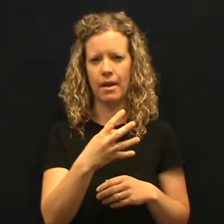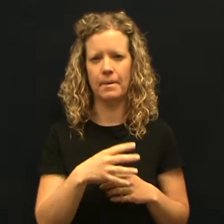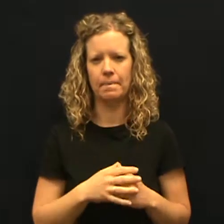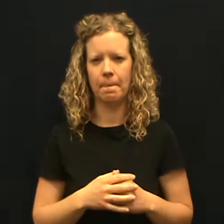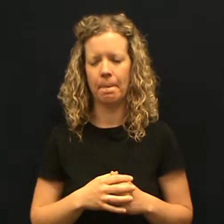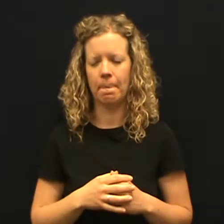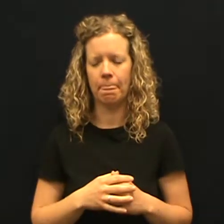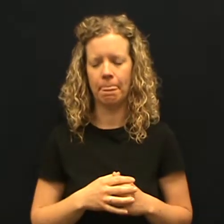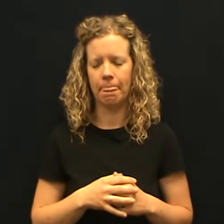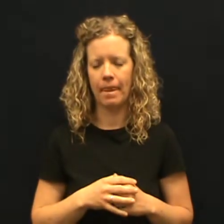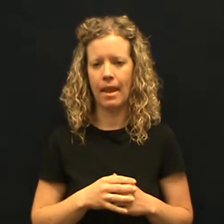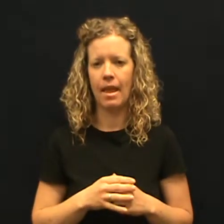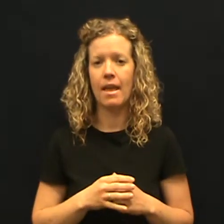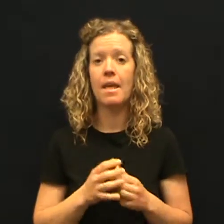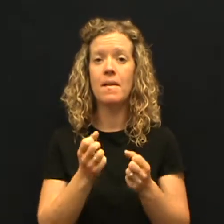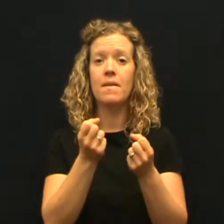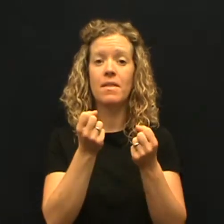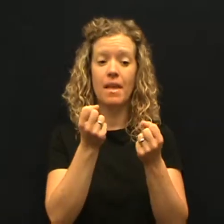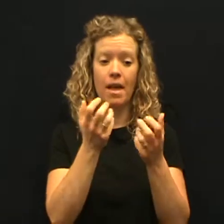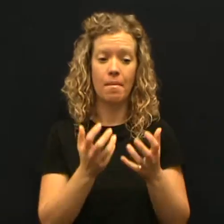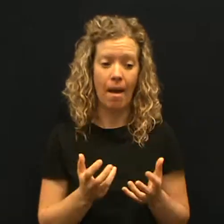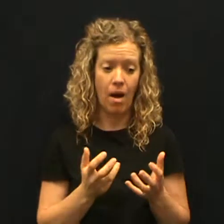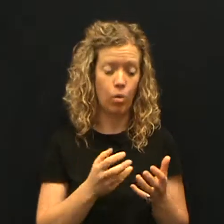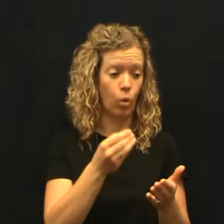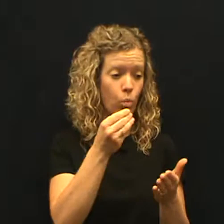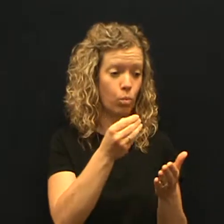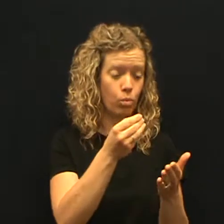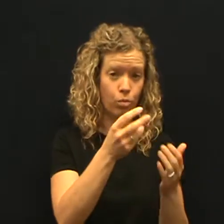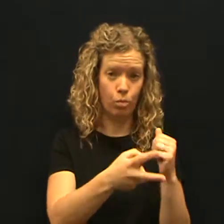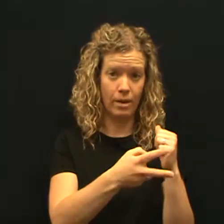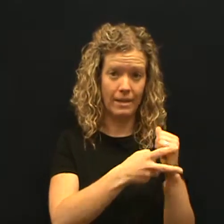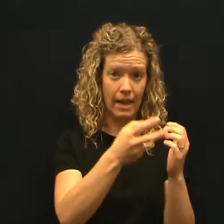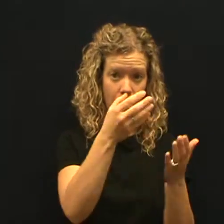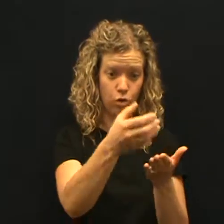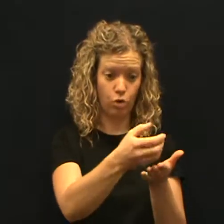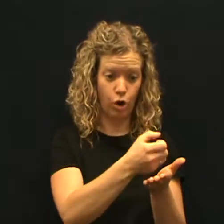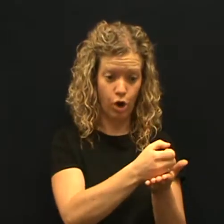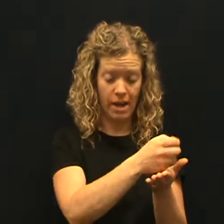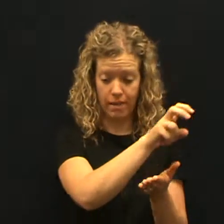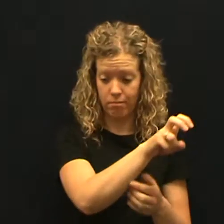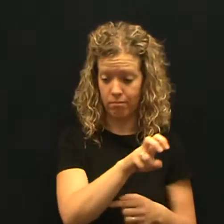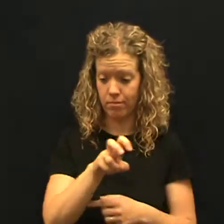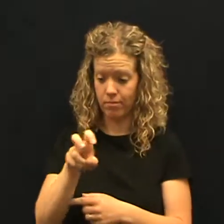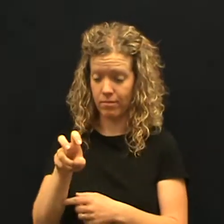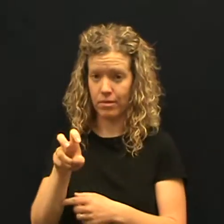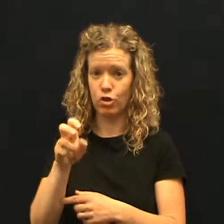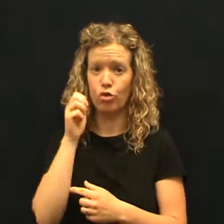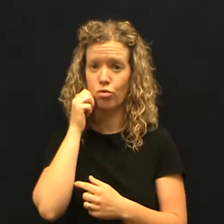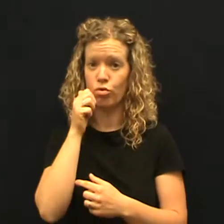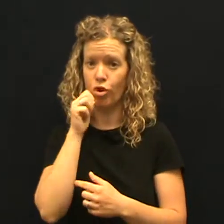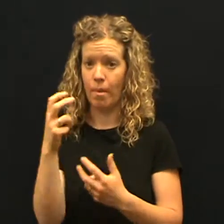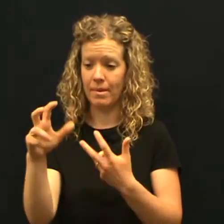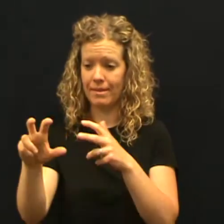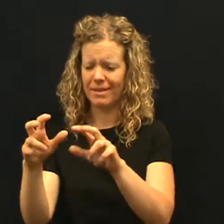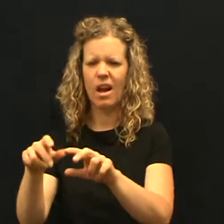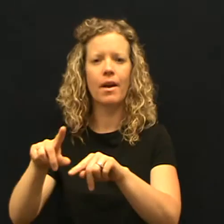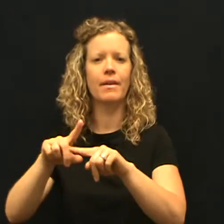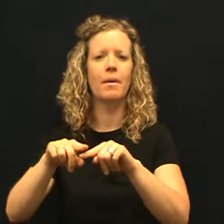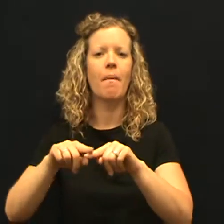Now, the amount we move from retained earnings to common stock depends on whether we account for this as a